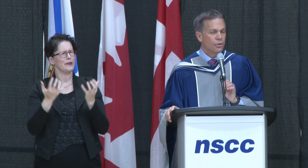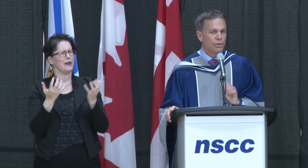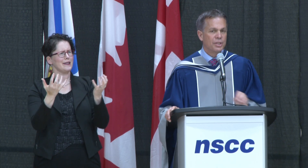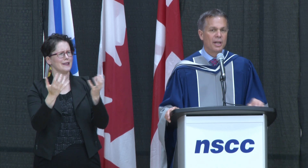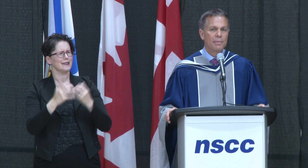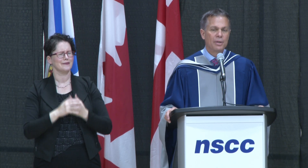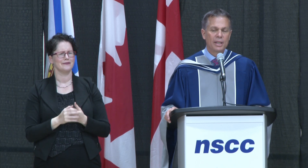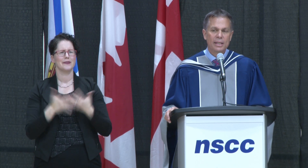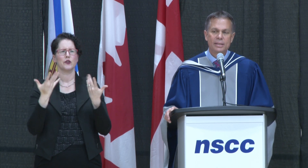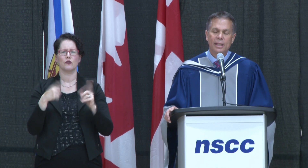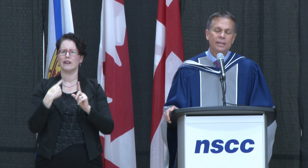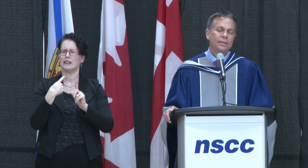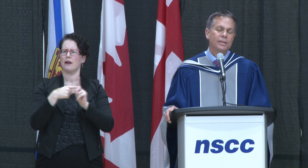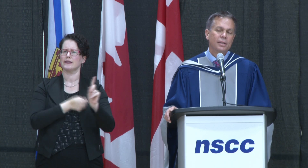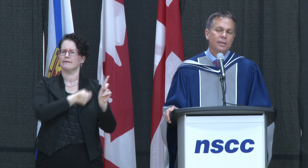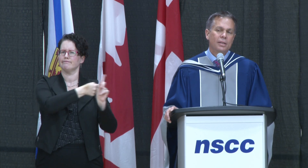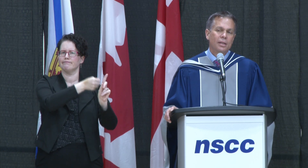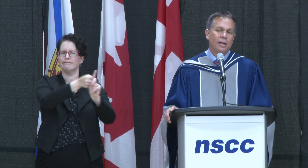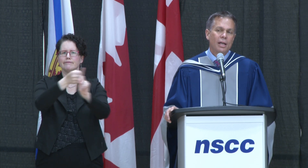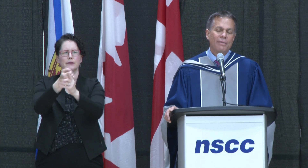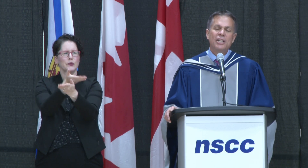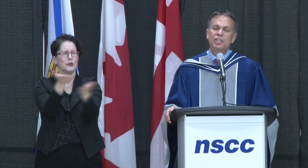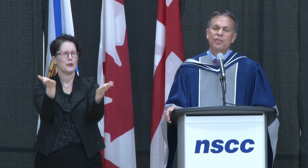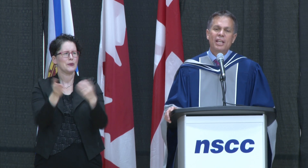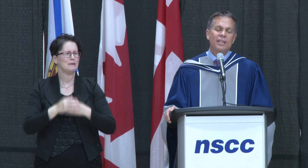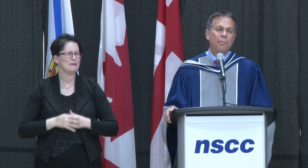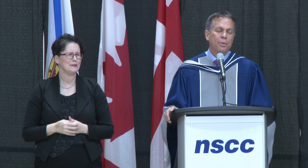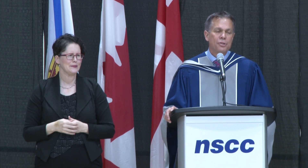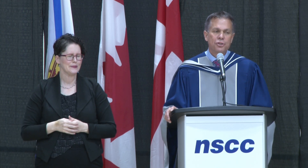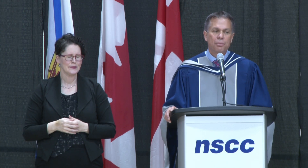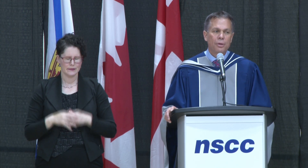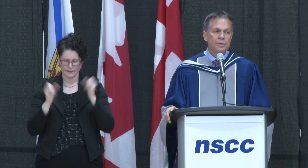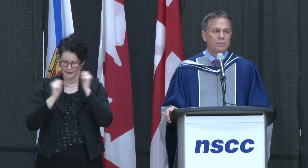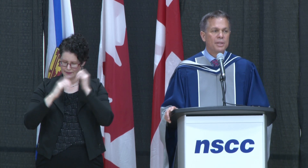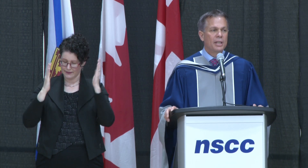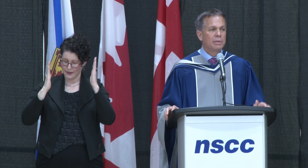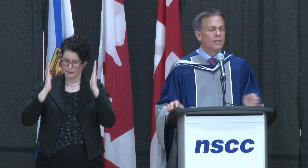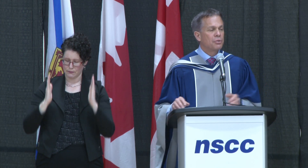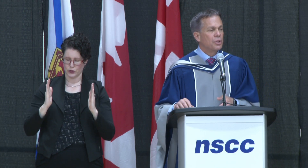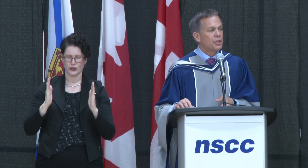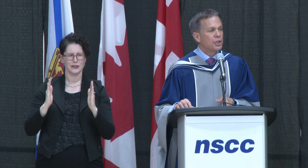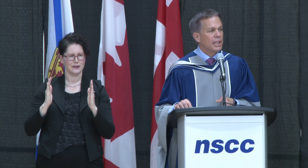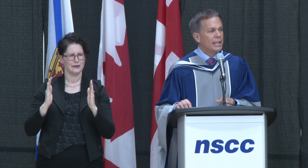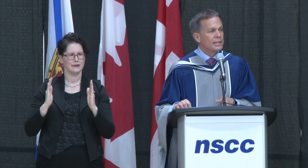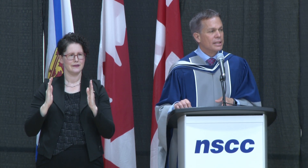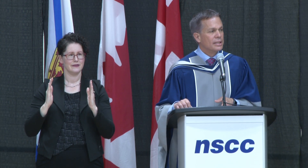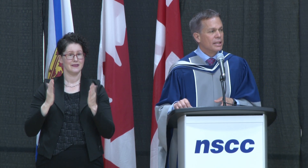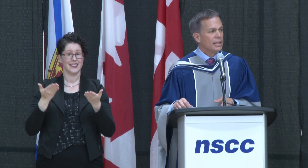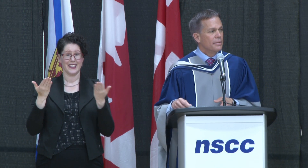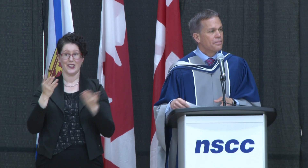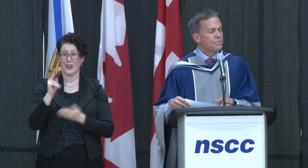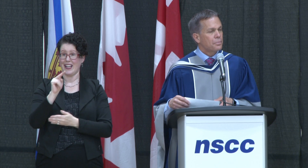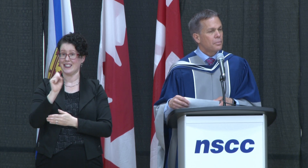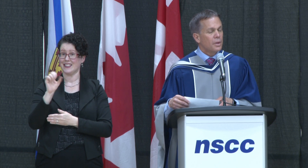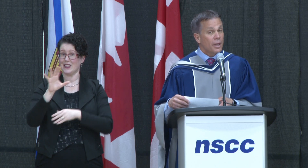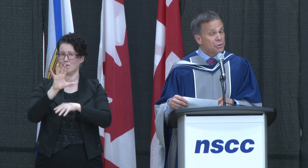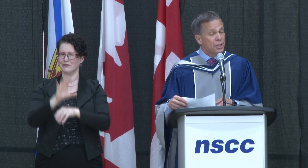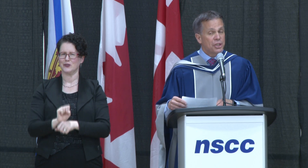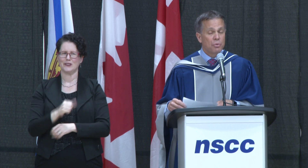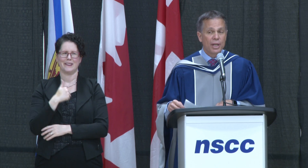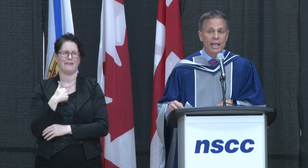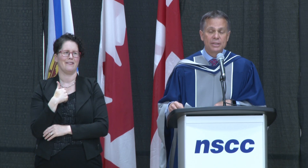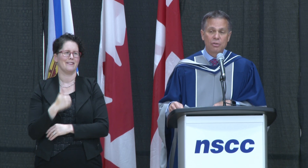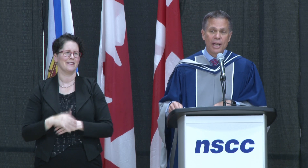impact during your time here at Kingstec? And I've asked you to think of that person or persons because we have a tradition at NSCC,